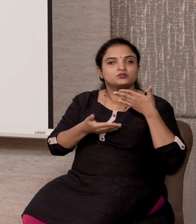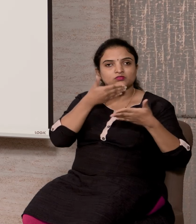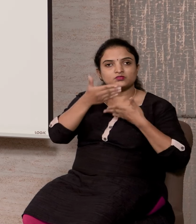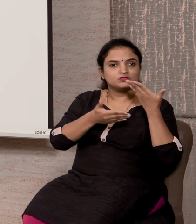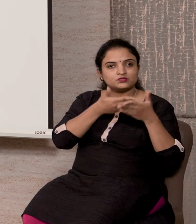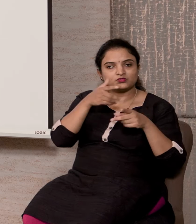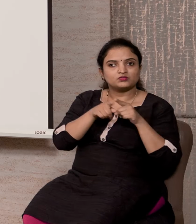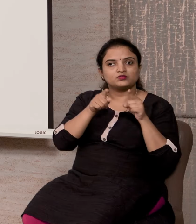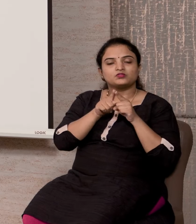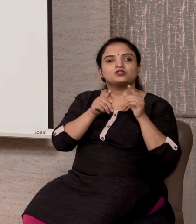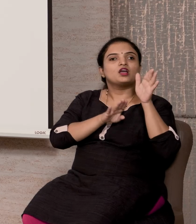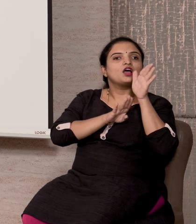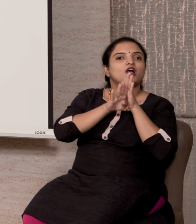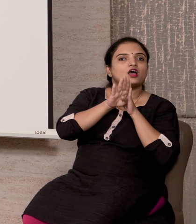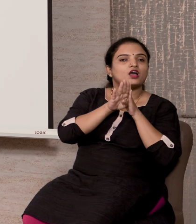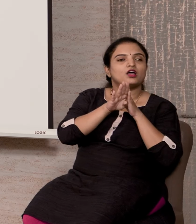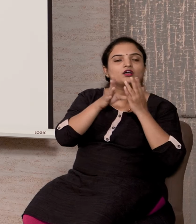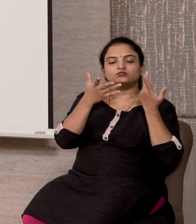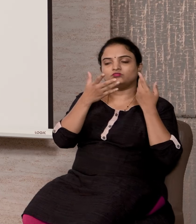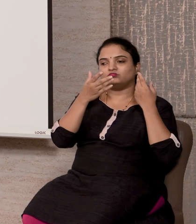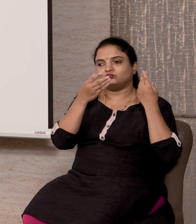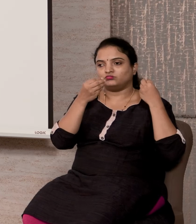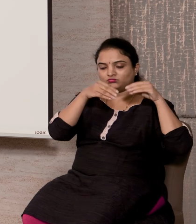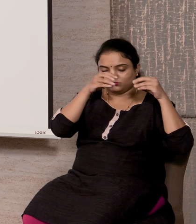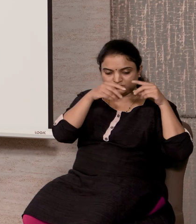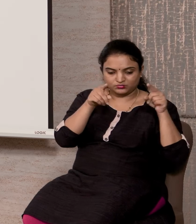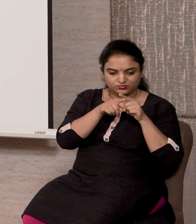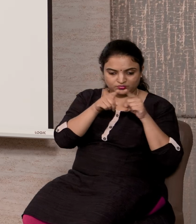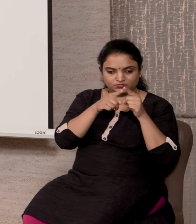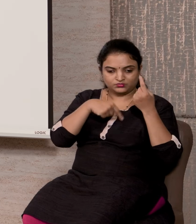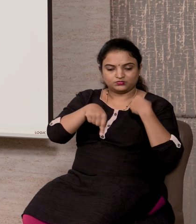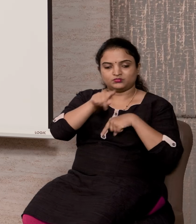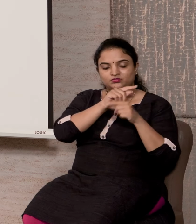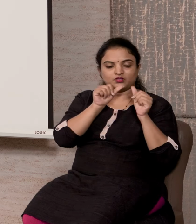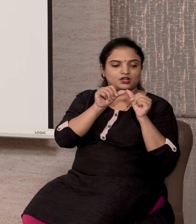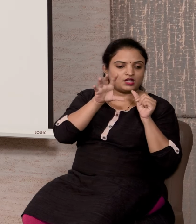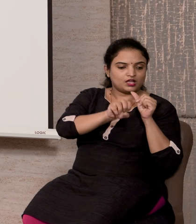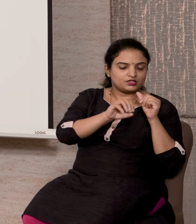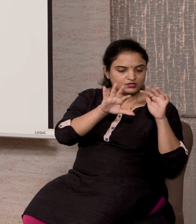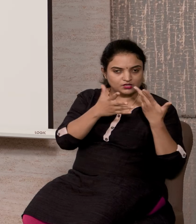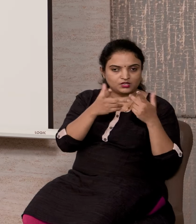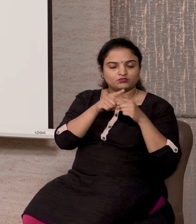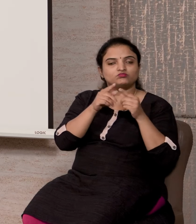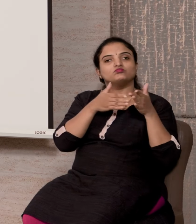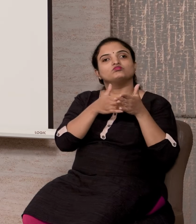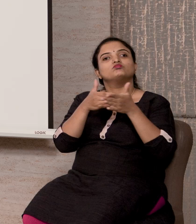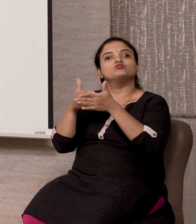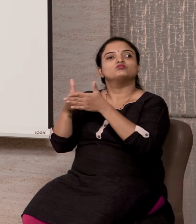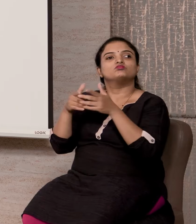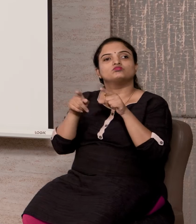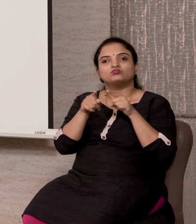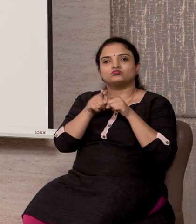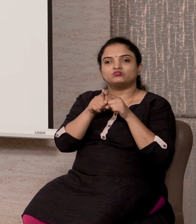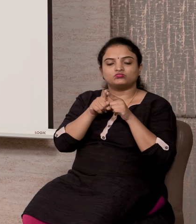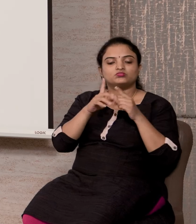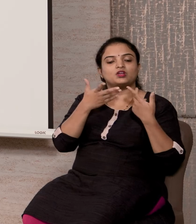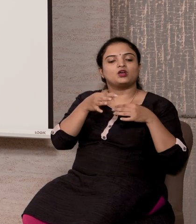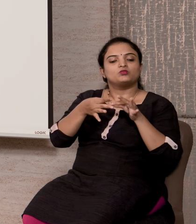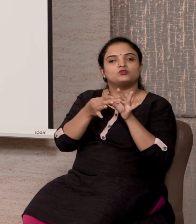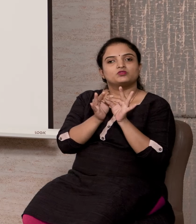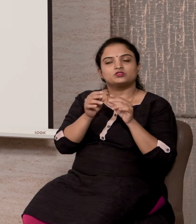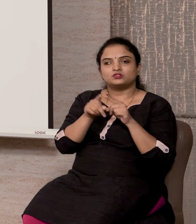a little higher level of cognition, where now what are the different accessibility issues and challenges people with disabilities face, how to fix them,